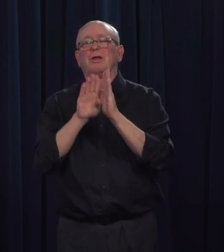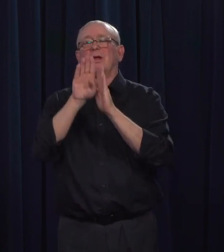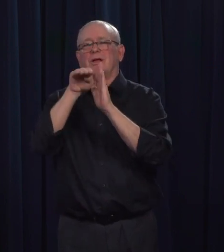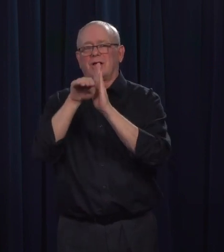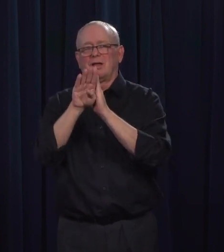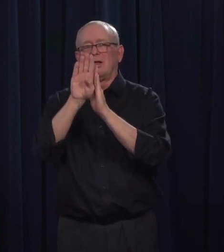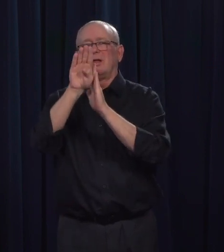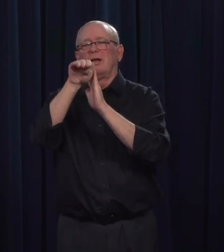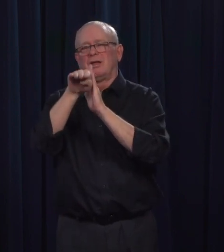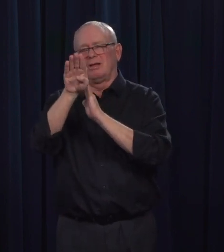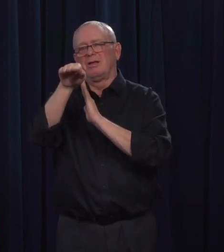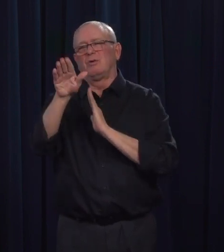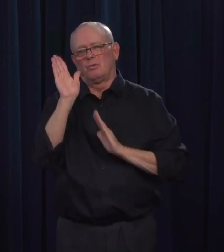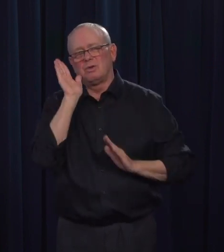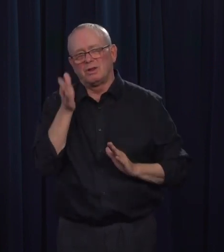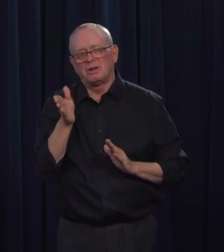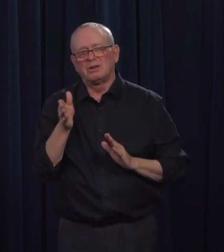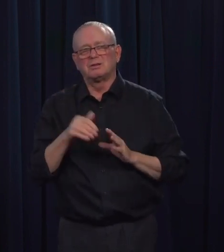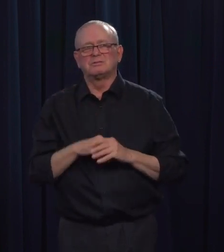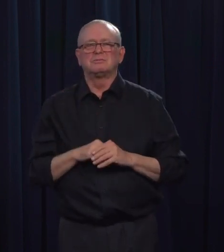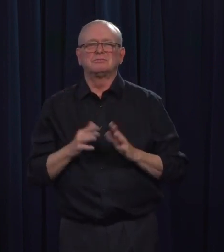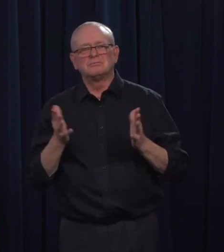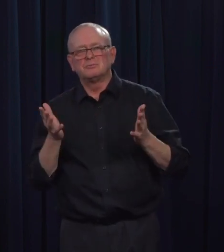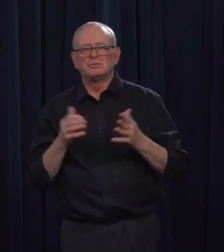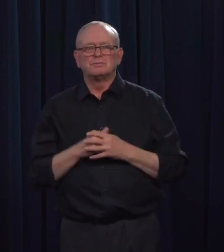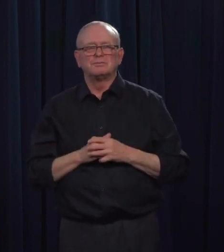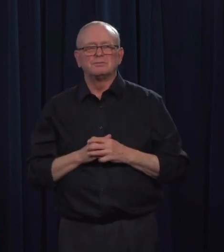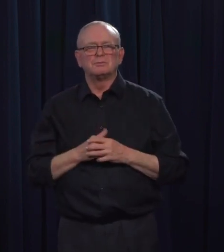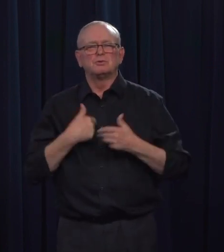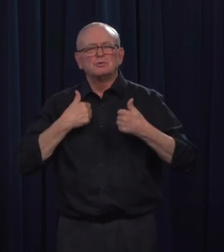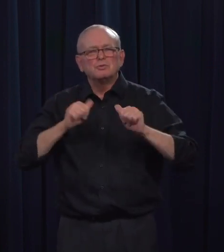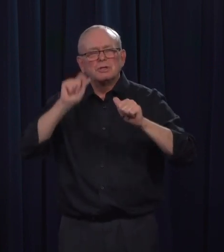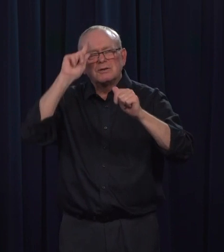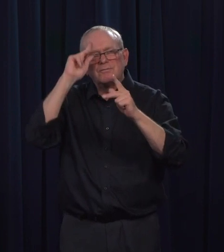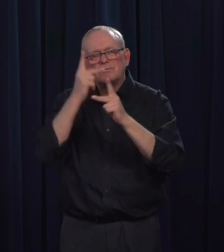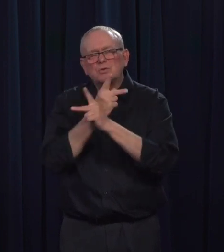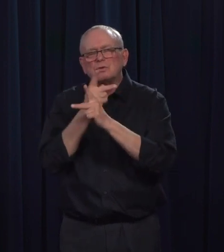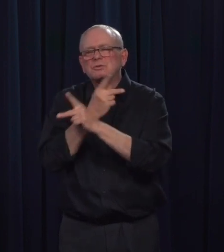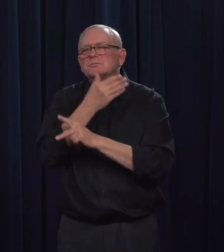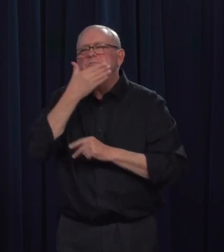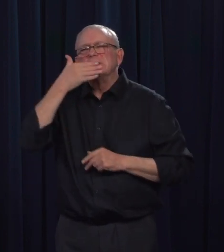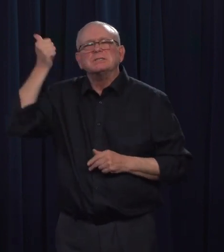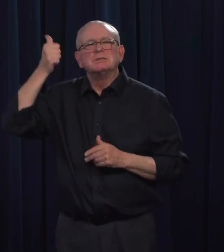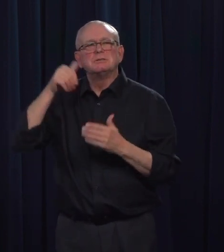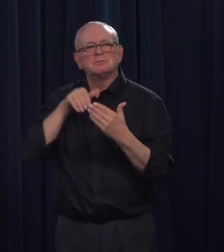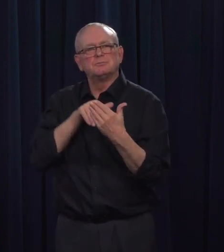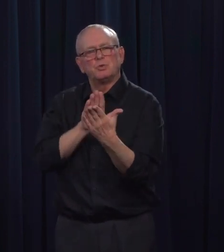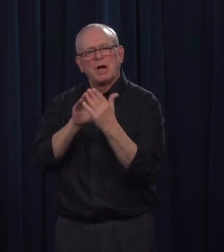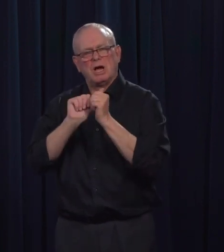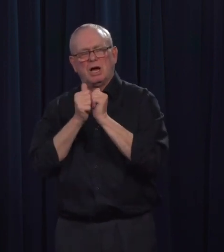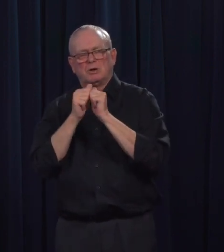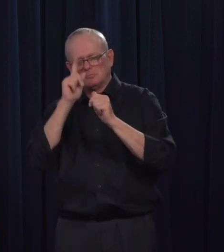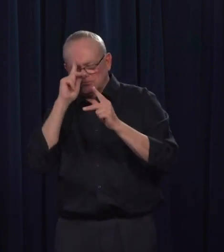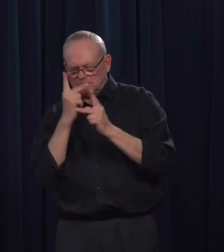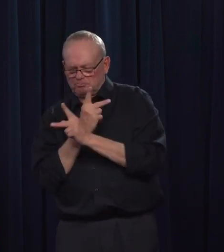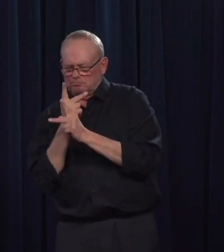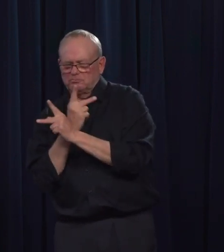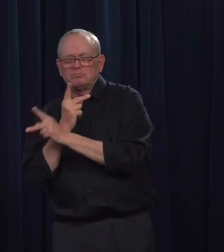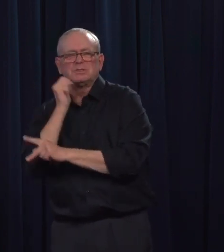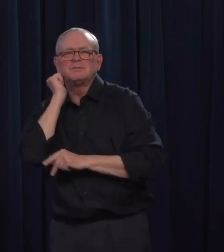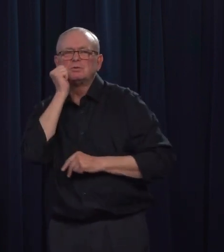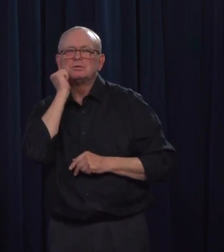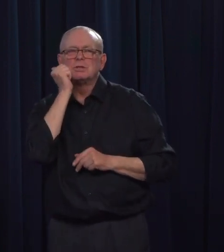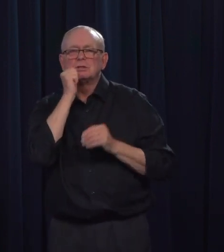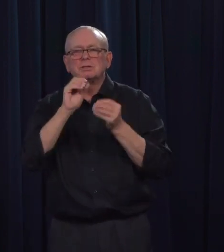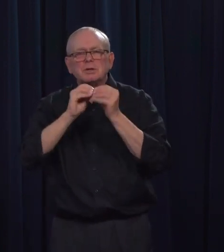look at a better way of doing that to reflect the true daily increase over time in terms of the number of new cases. What I would say